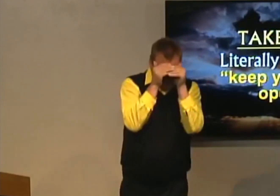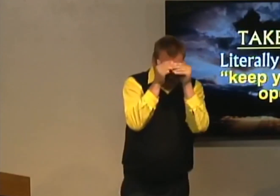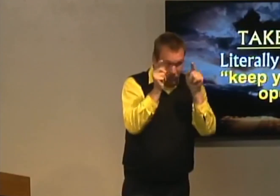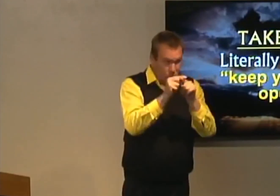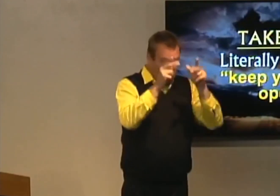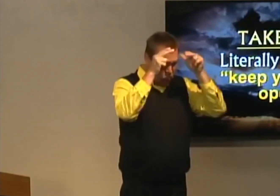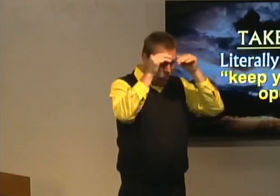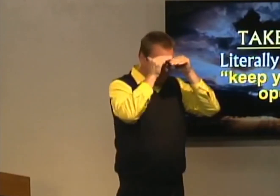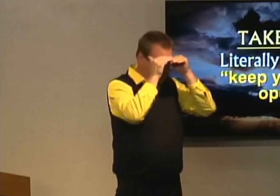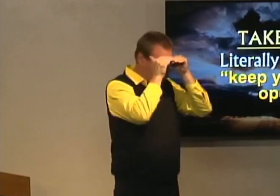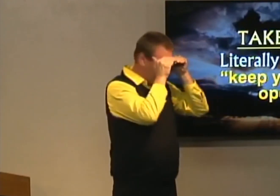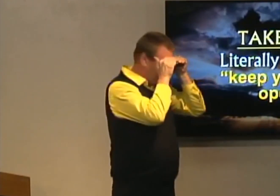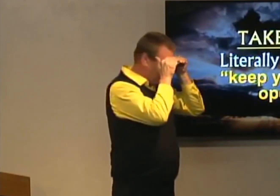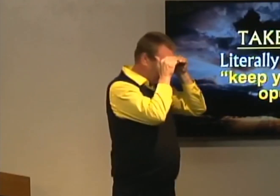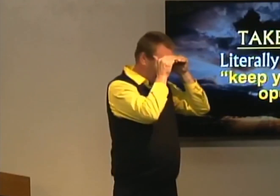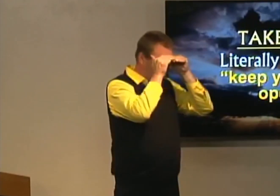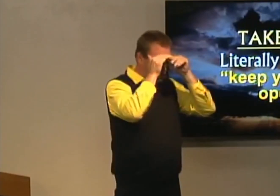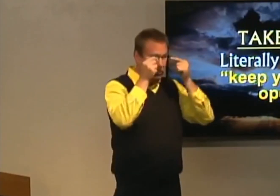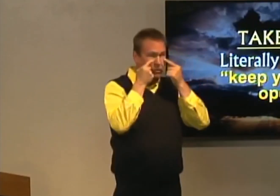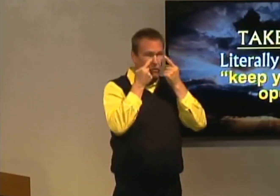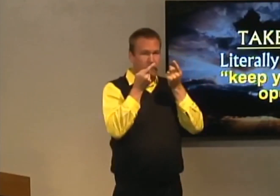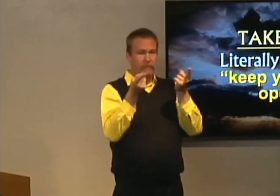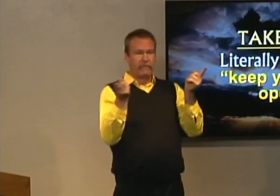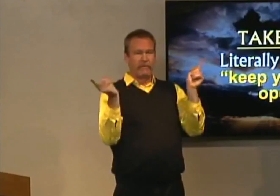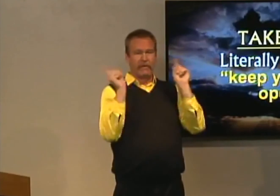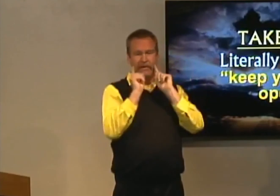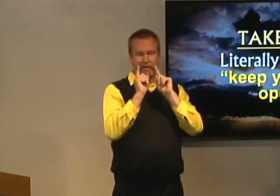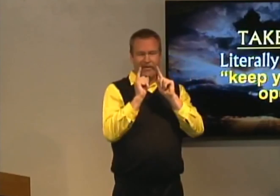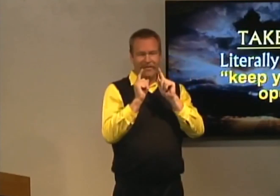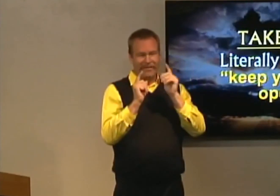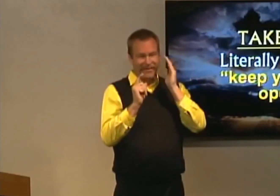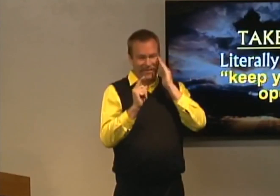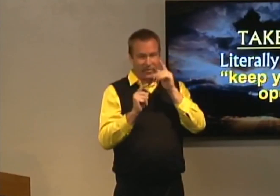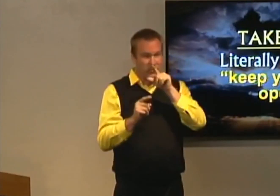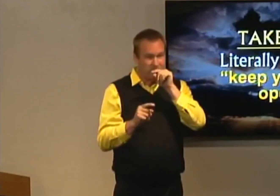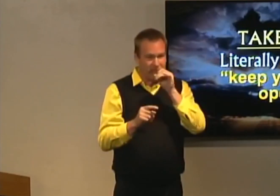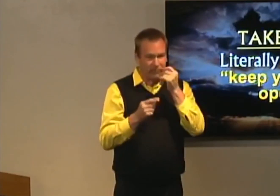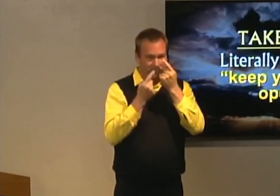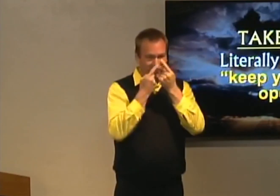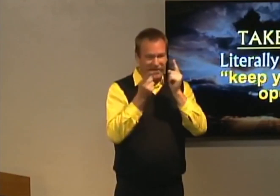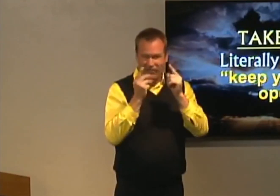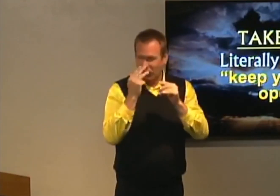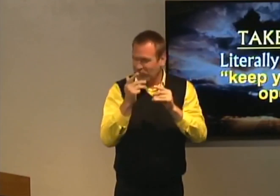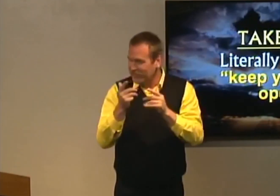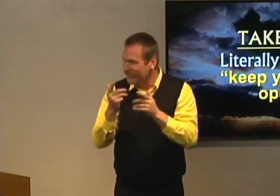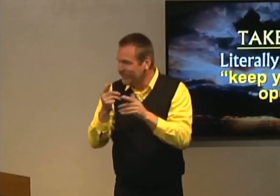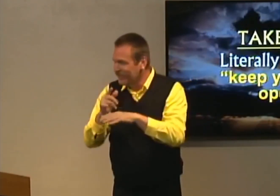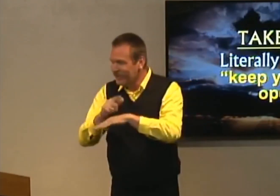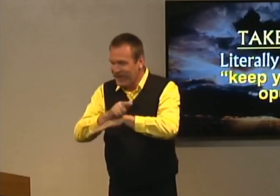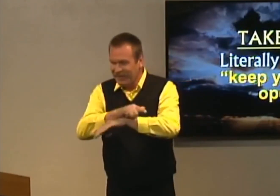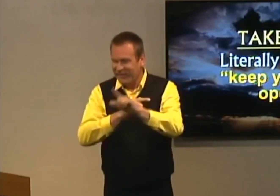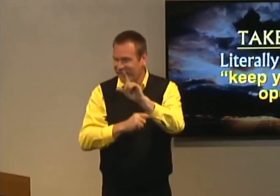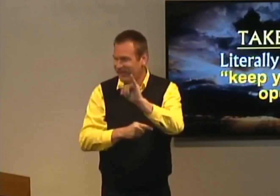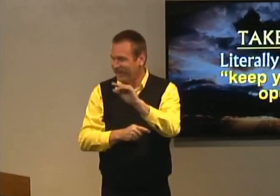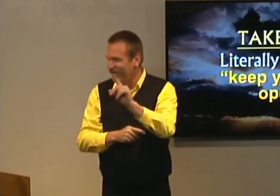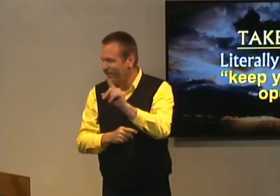Don't have tunnel vision. Don't be focused on just yourself or whatever. You know how